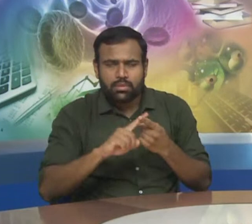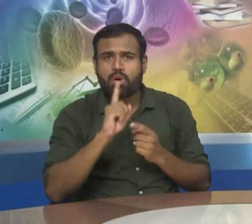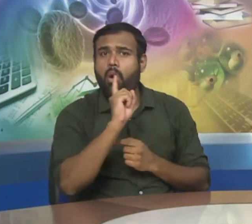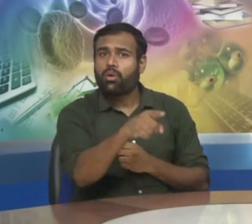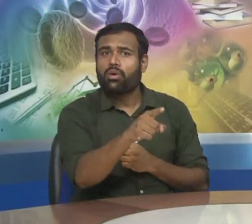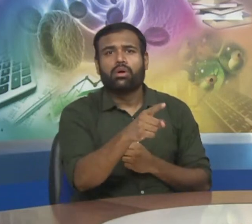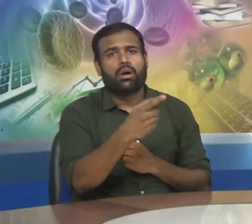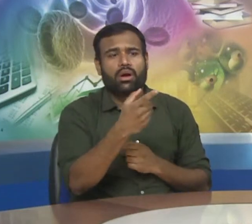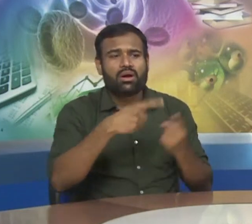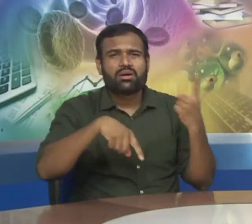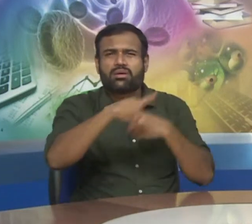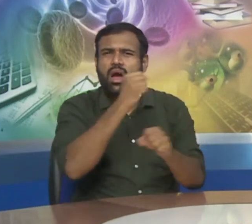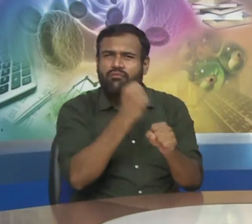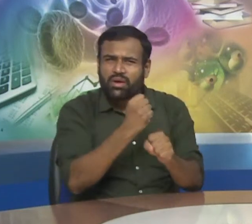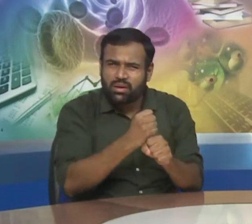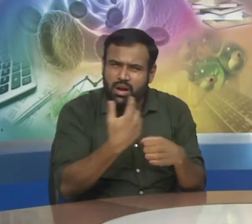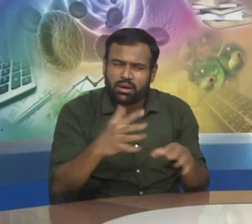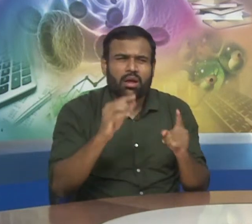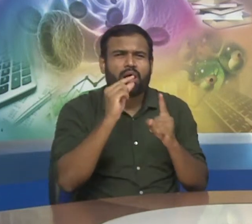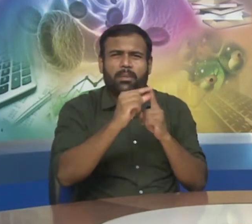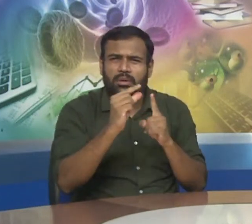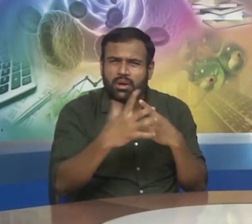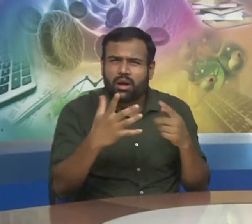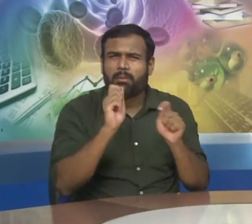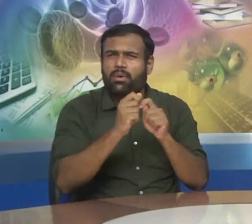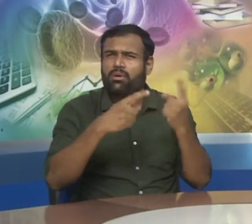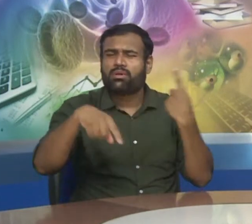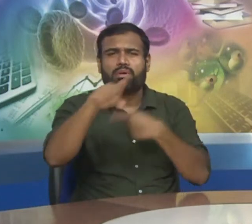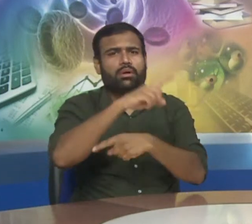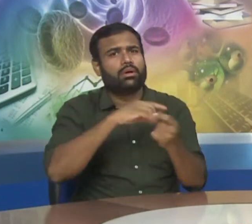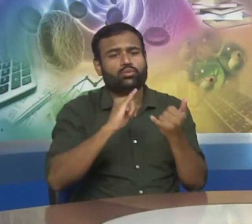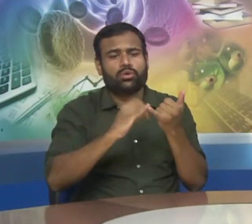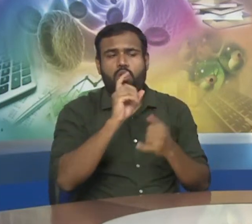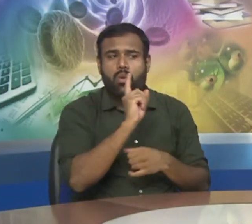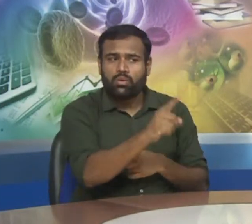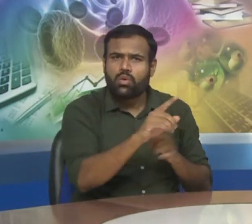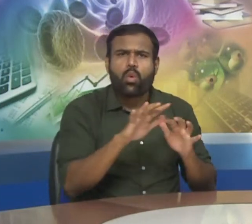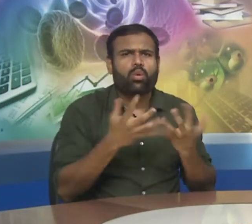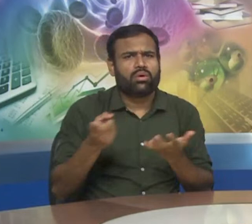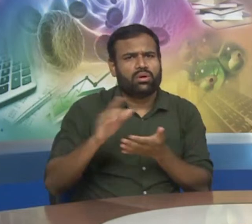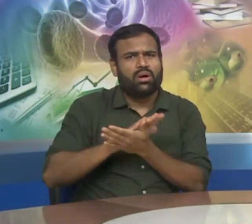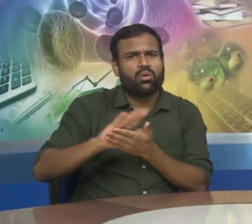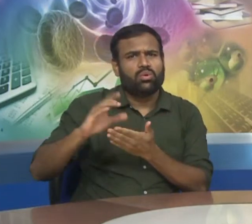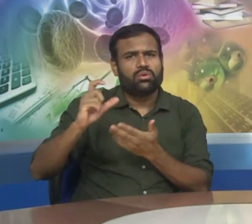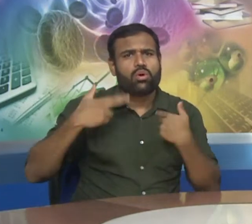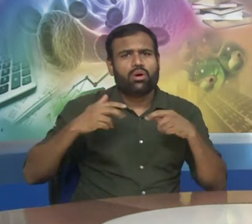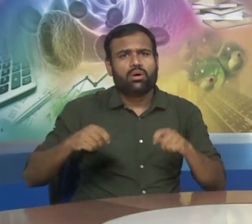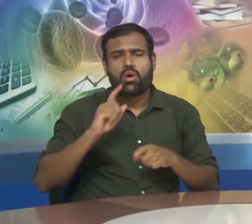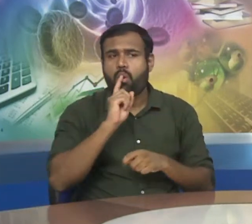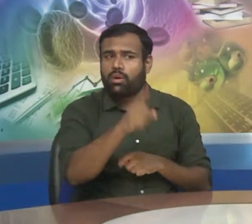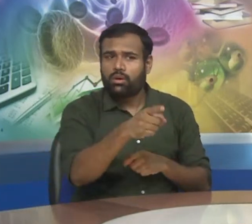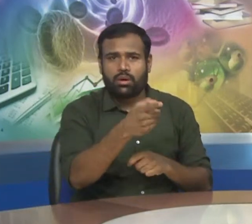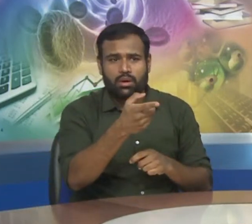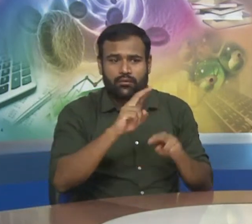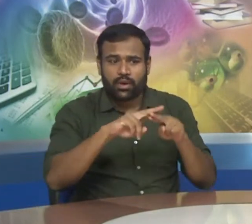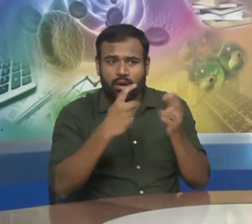rights. These are in the nature of the writs of habeas corpus,